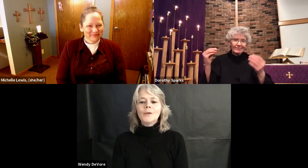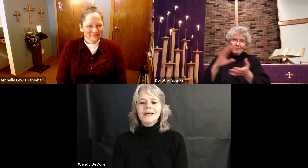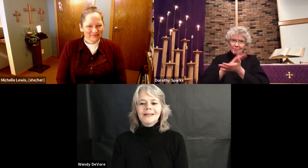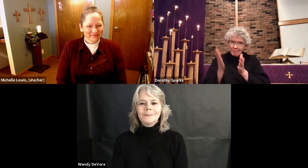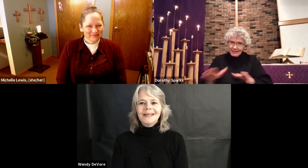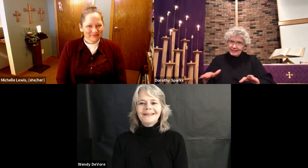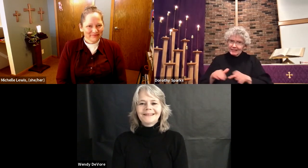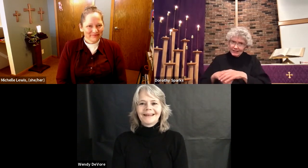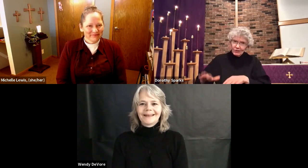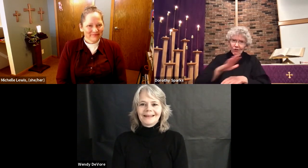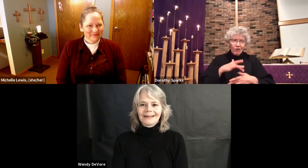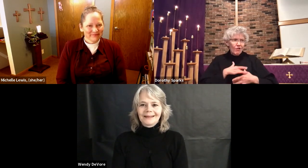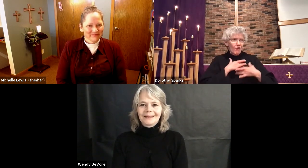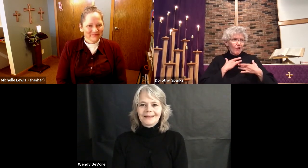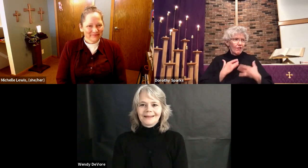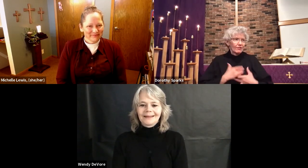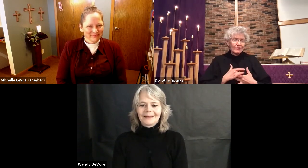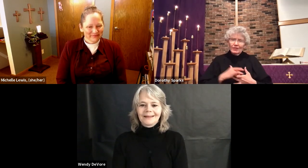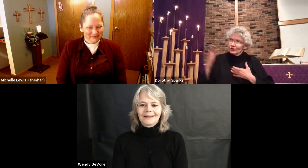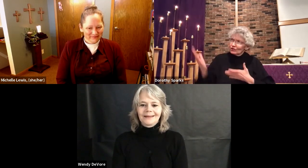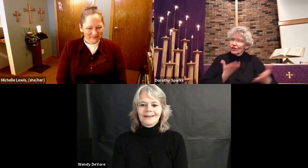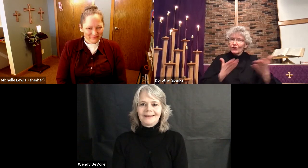Now go in peace